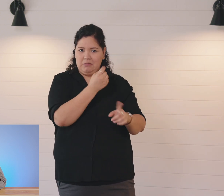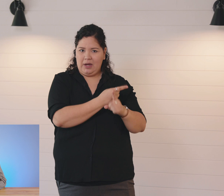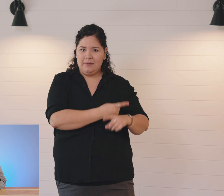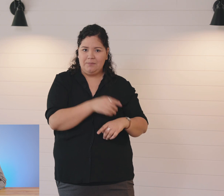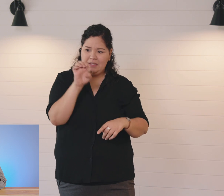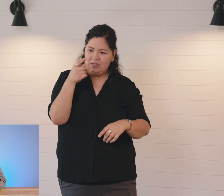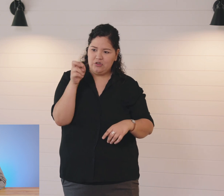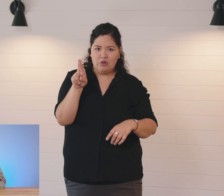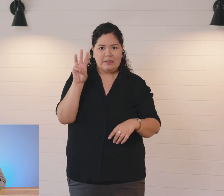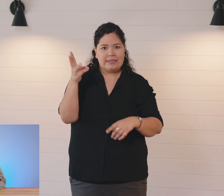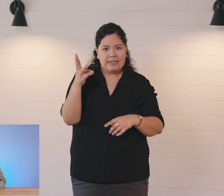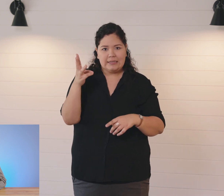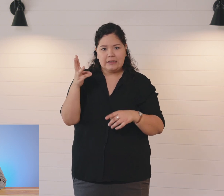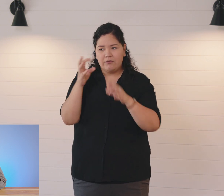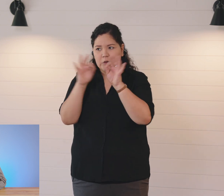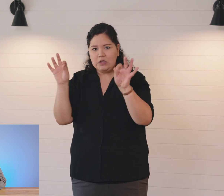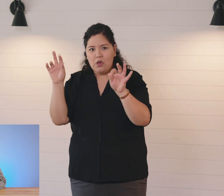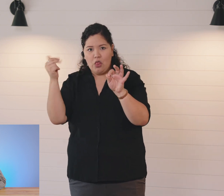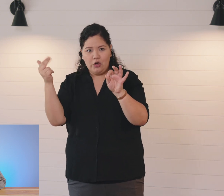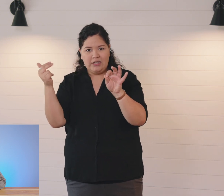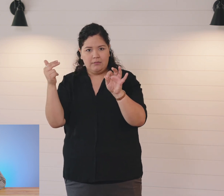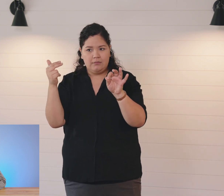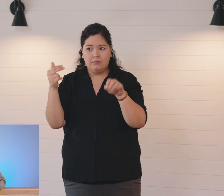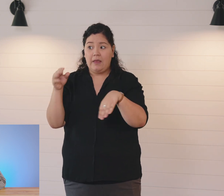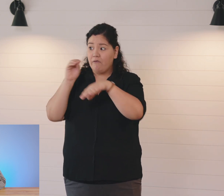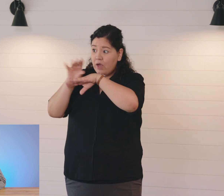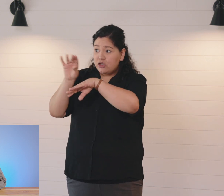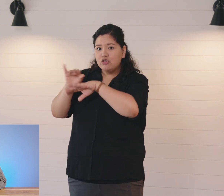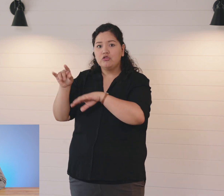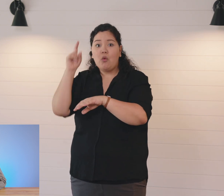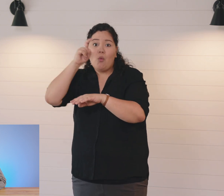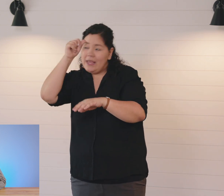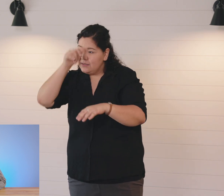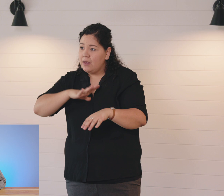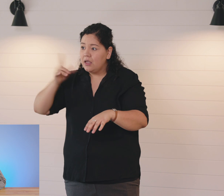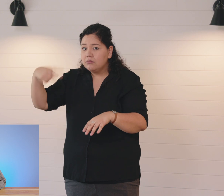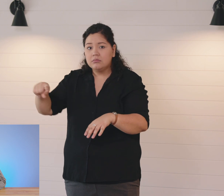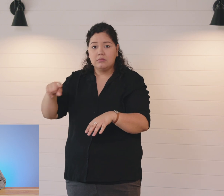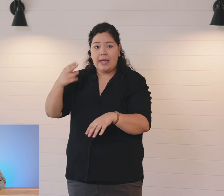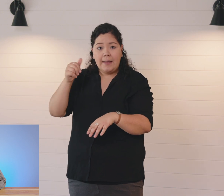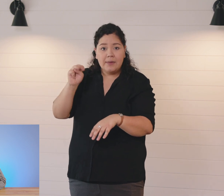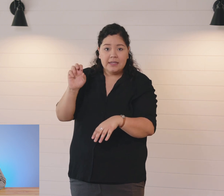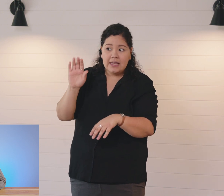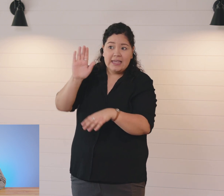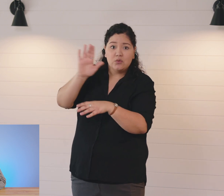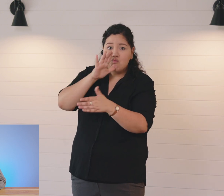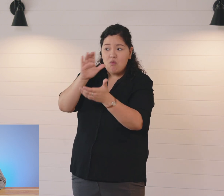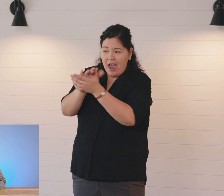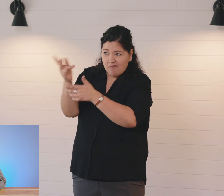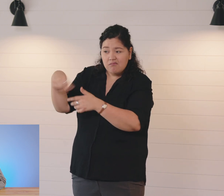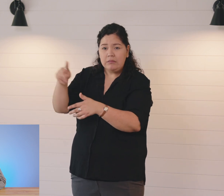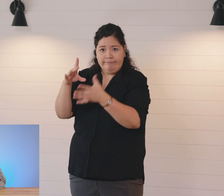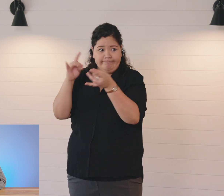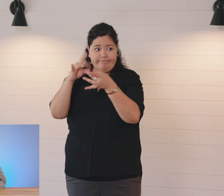6, verse 3, second part of 13. The advisors, right, the wise men, and Zeresh, Haman's wife, basically say it